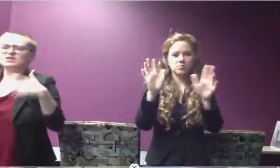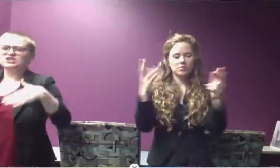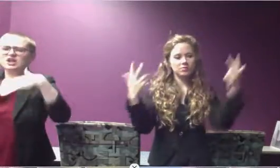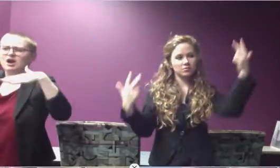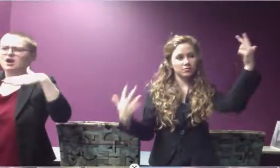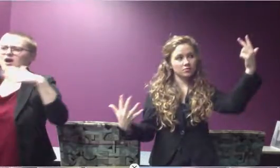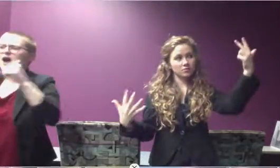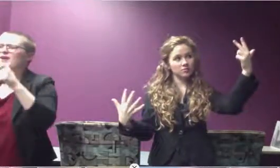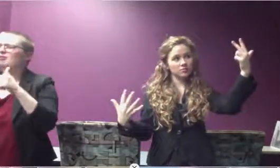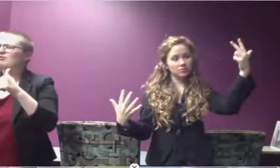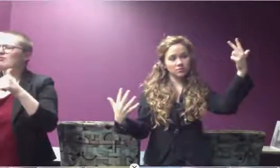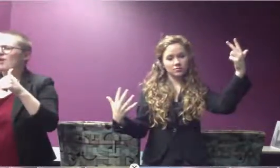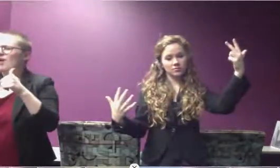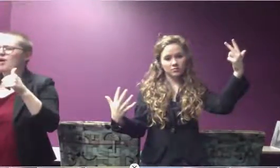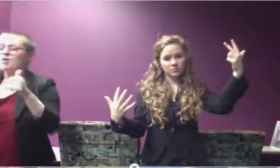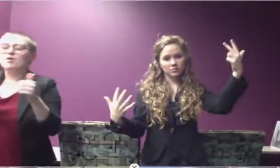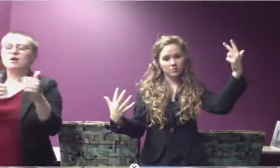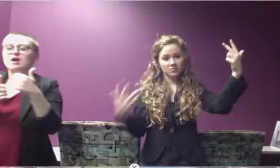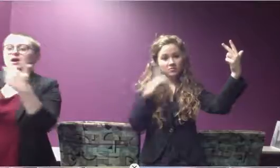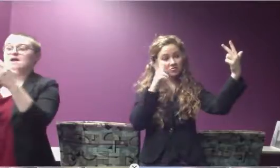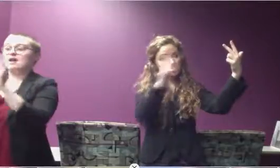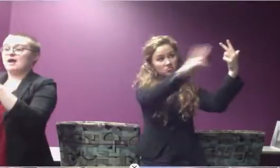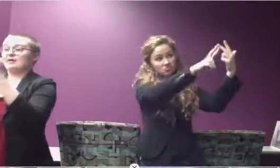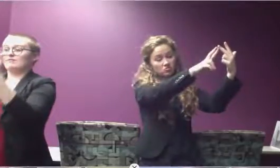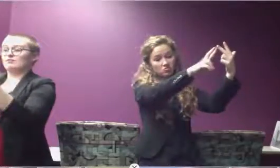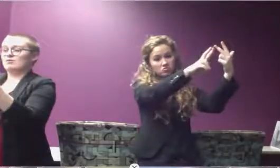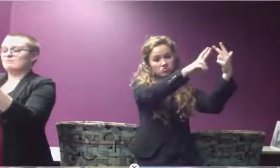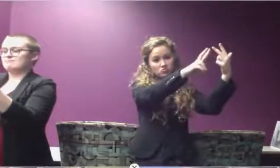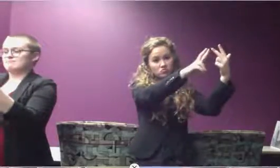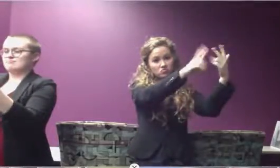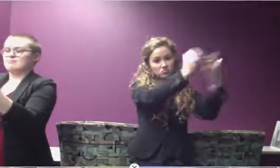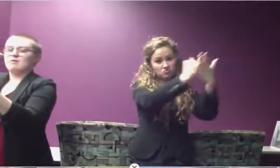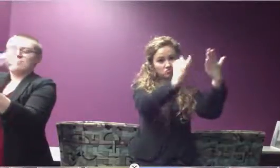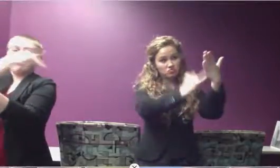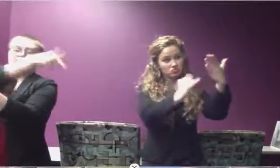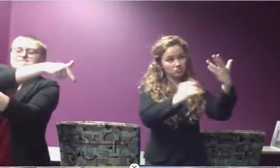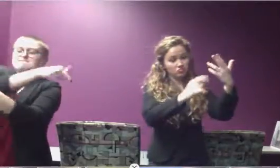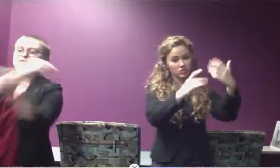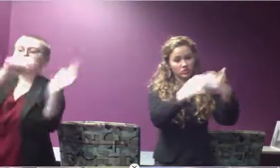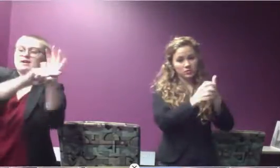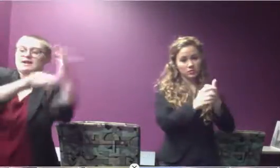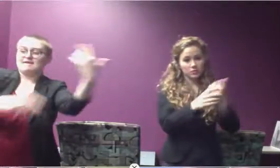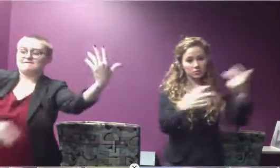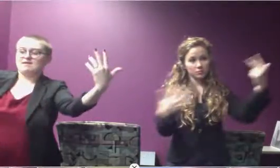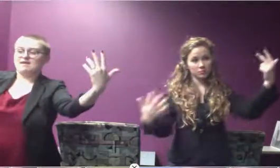I'm sorry, -5 and -3. So -3 is the greater number.